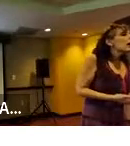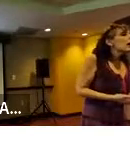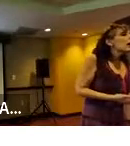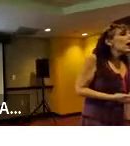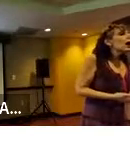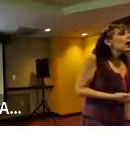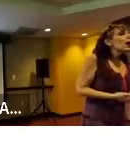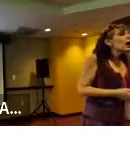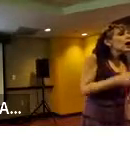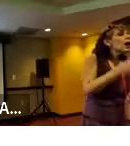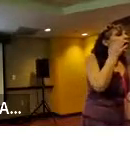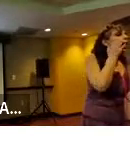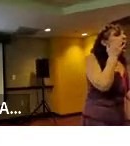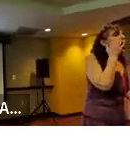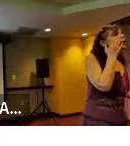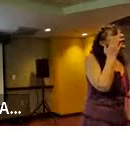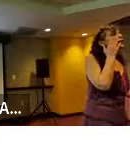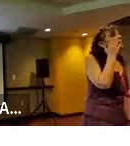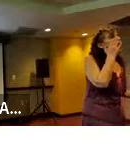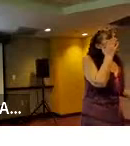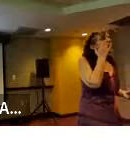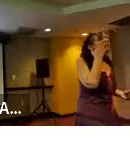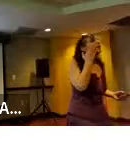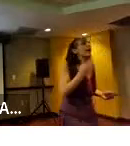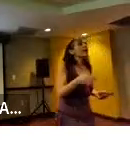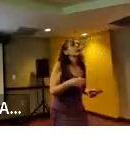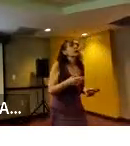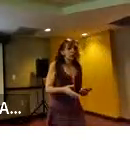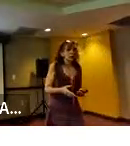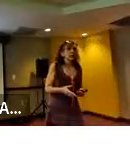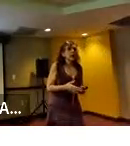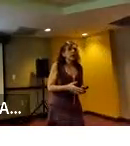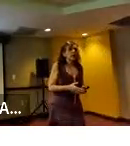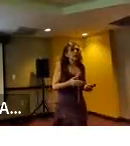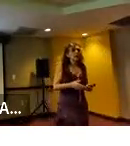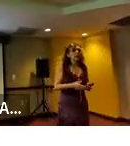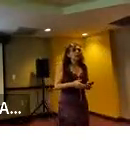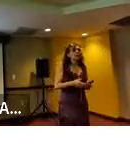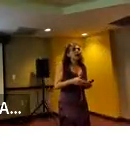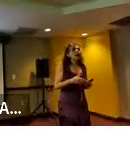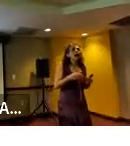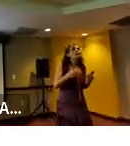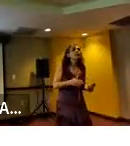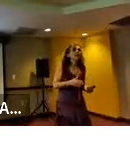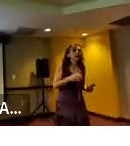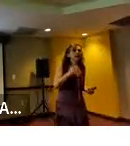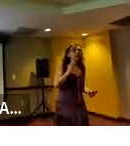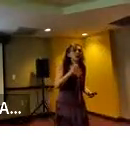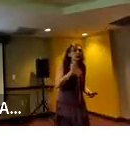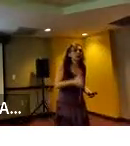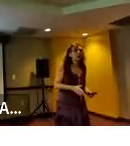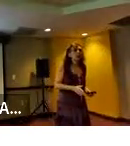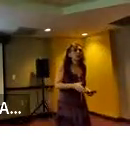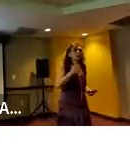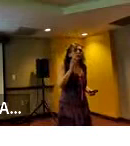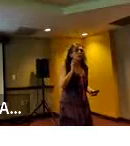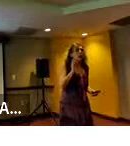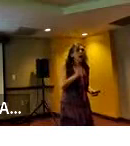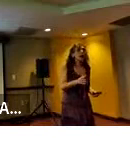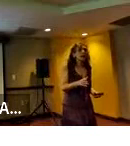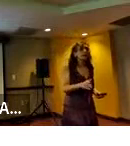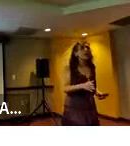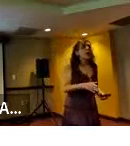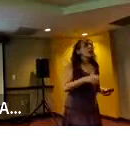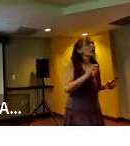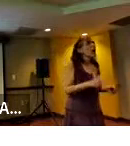in the list, the inclusion is more difficult. Oh yes, I think that inclusion, yes, is, I think everything is more difficult because